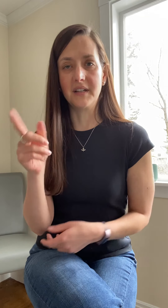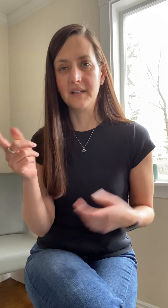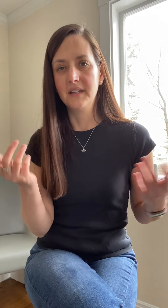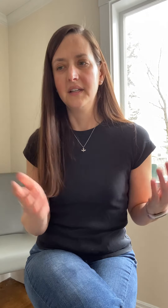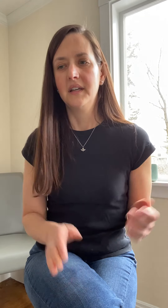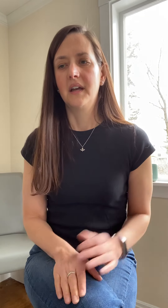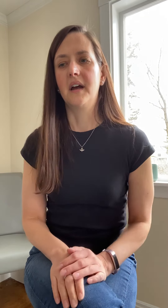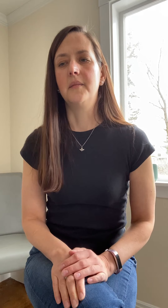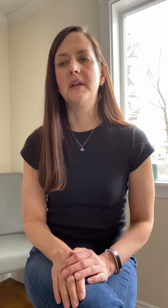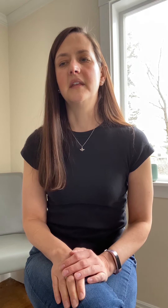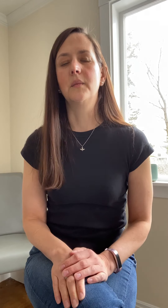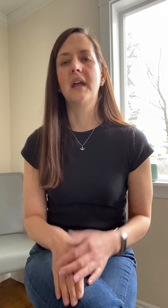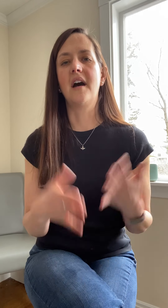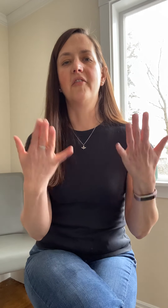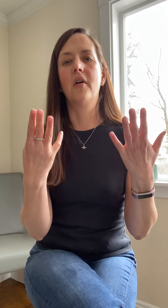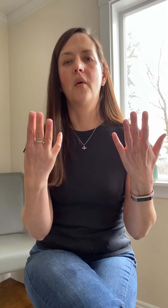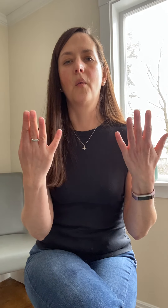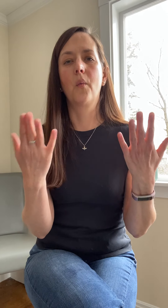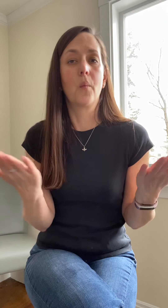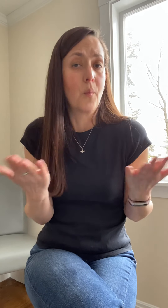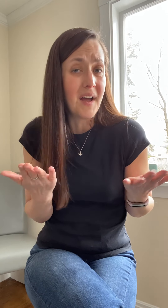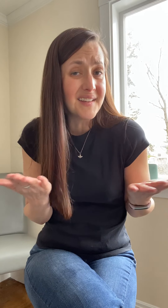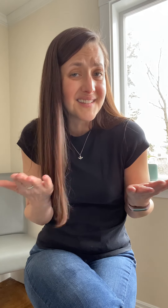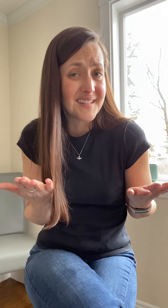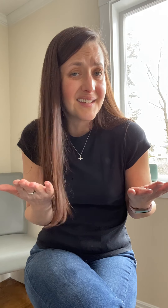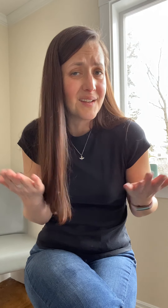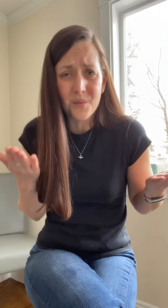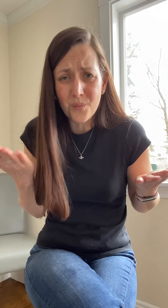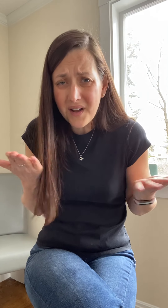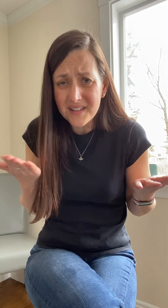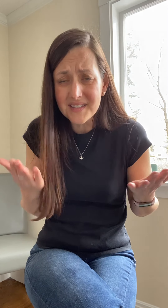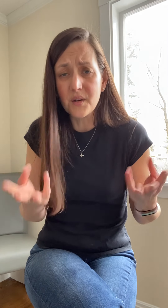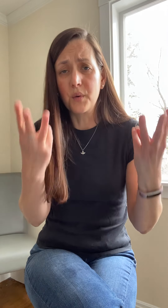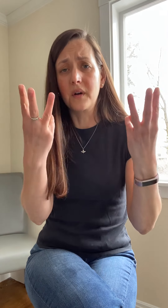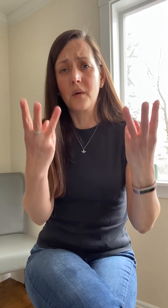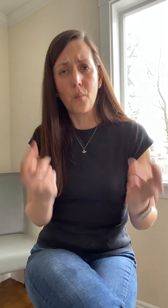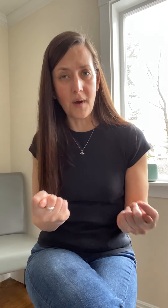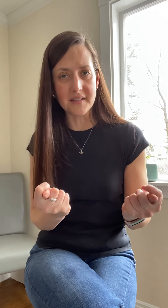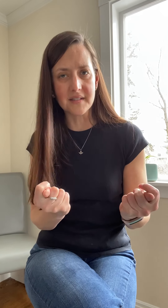party? And then we have what or what?